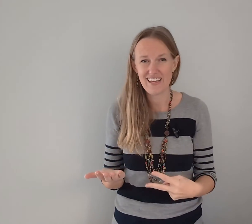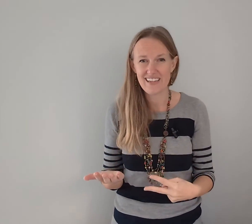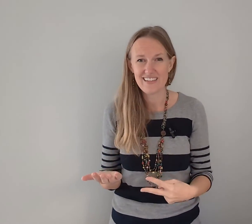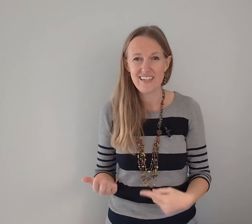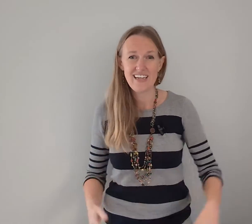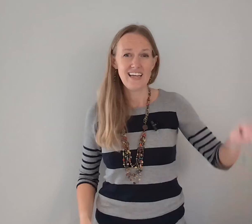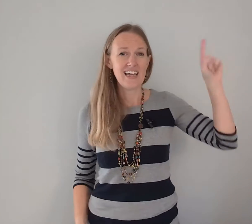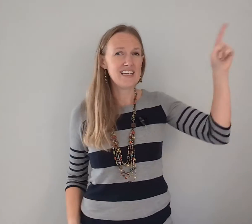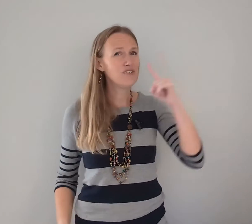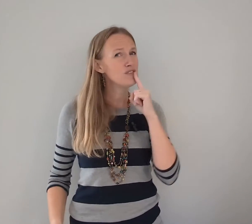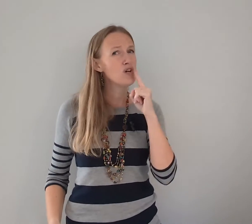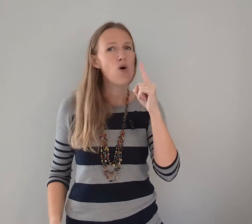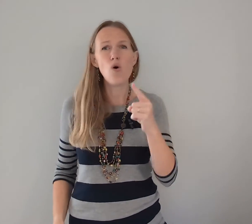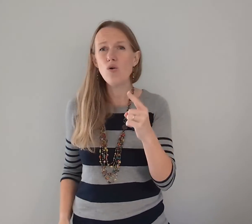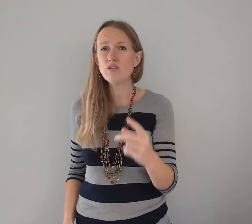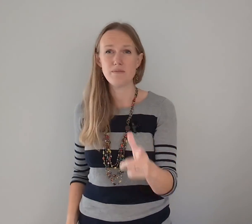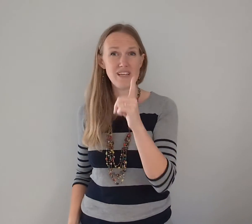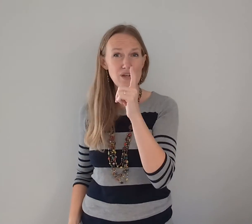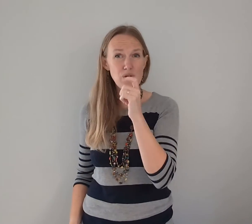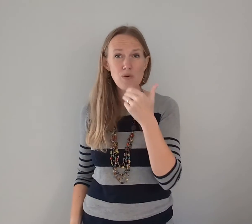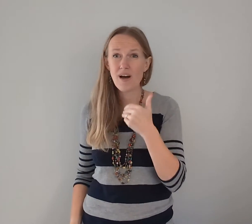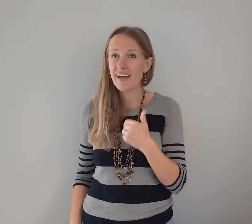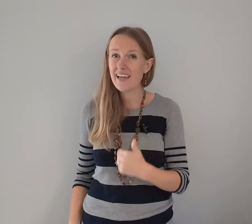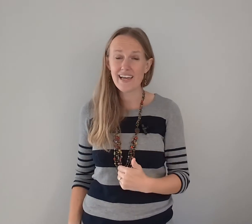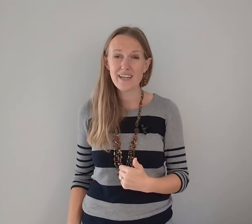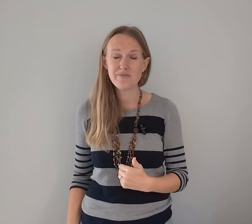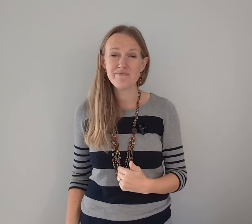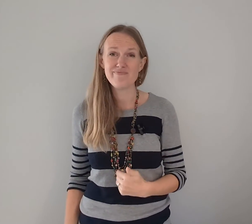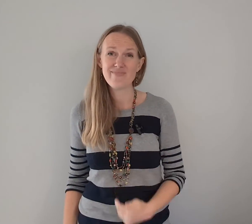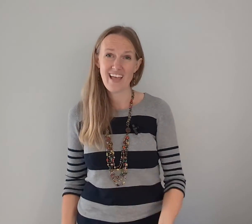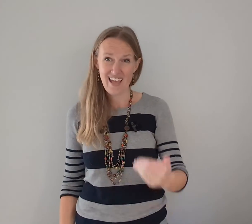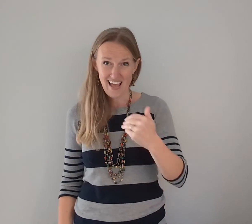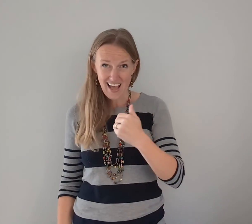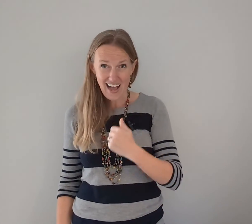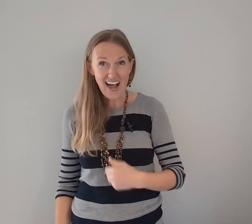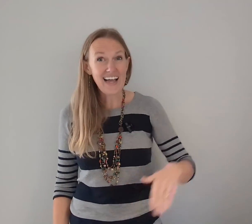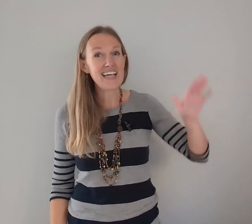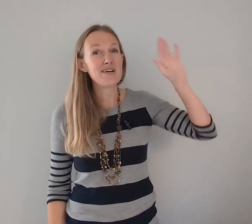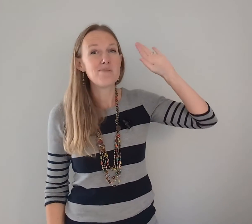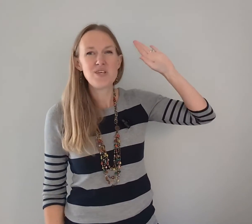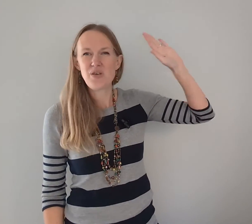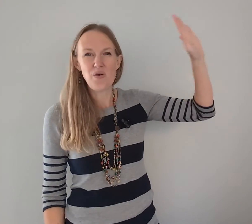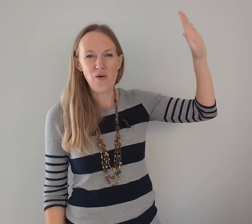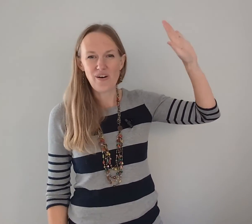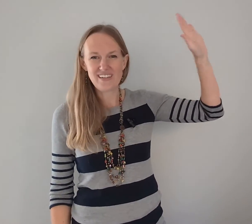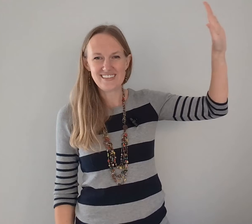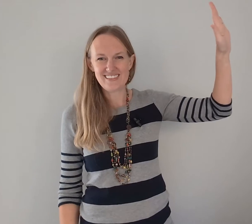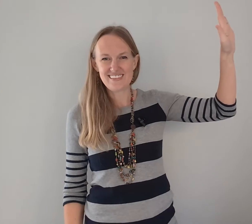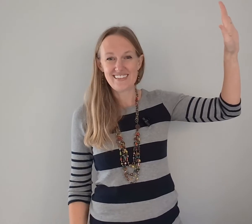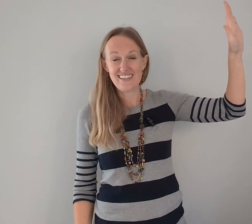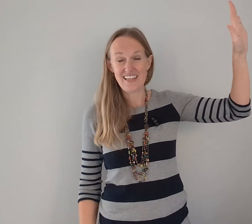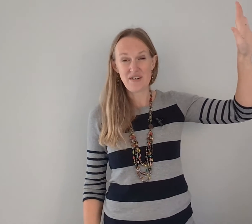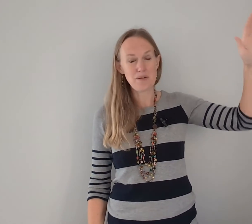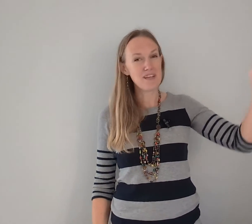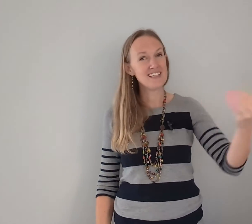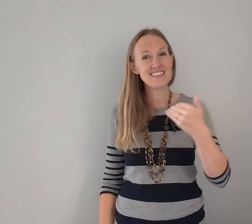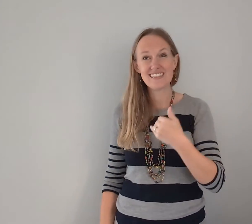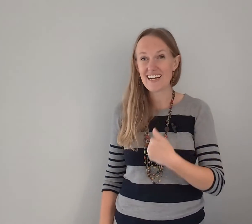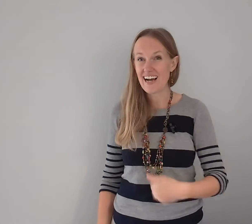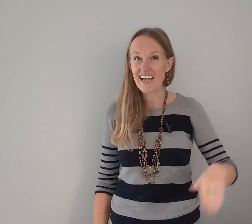falling. And you've told me who I am. I am yours. And then it repeats that I